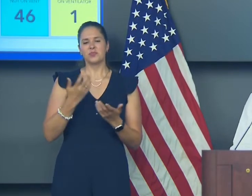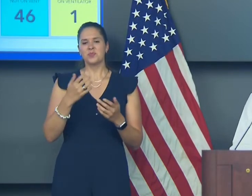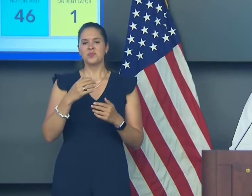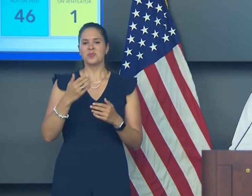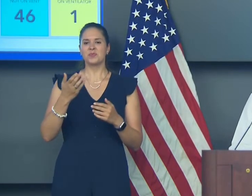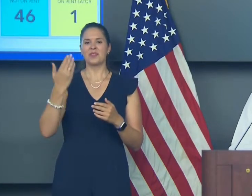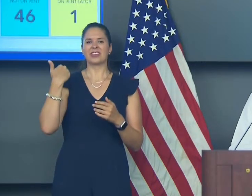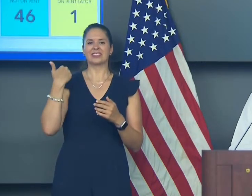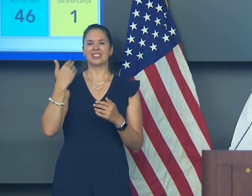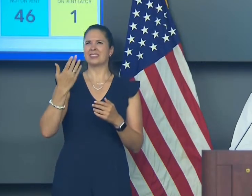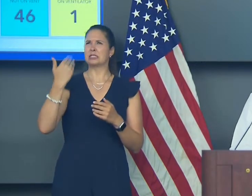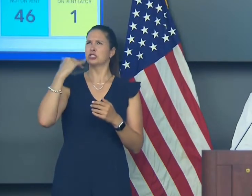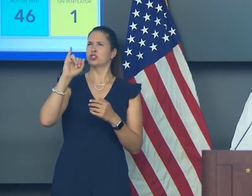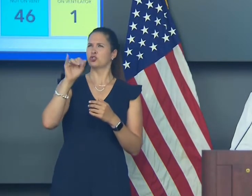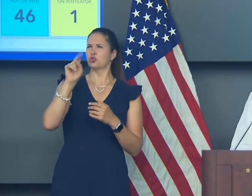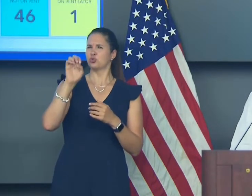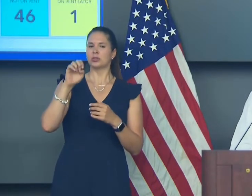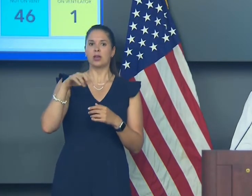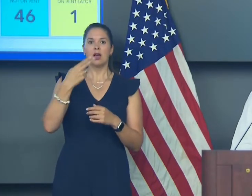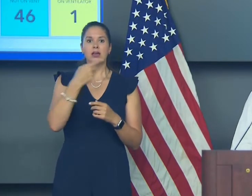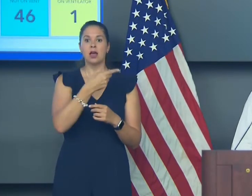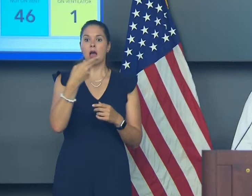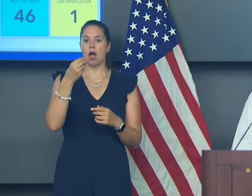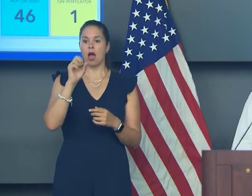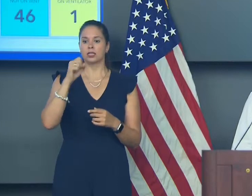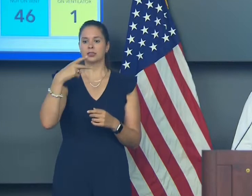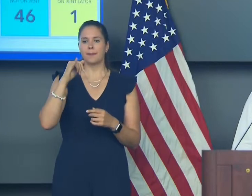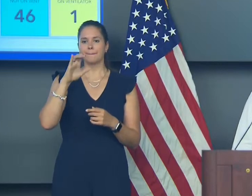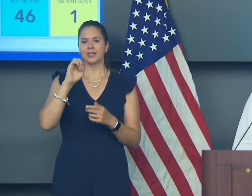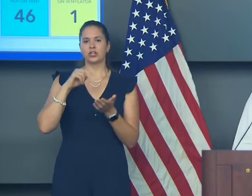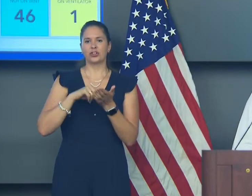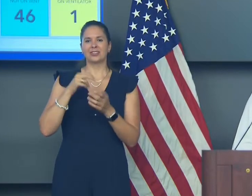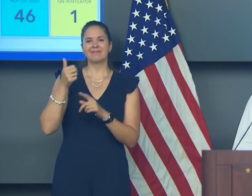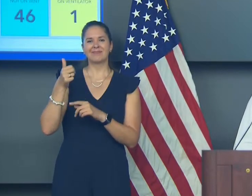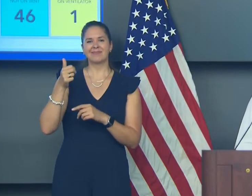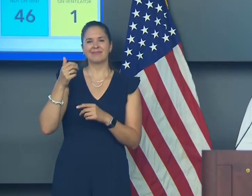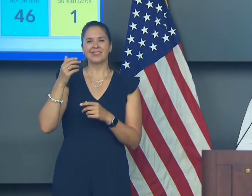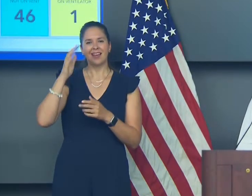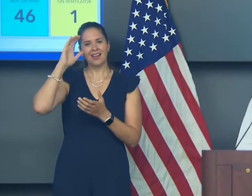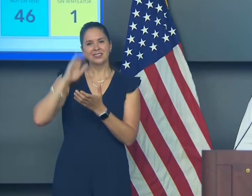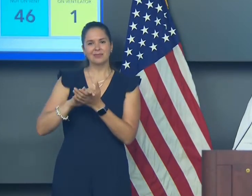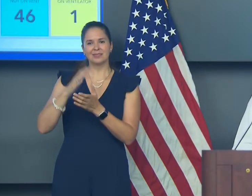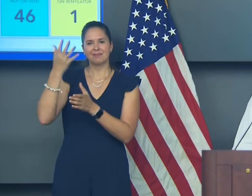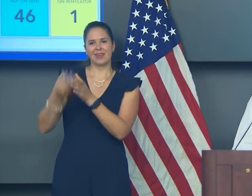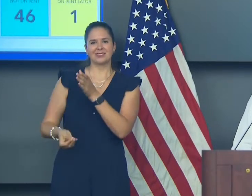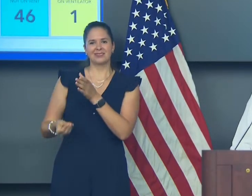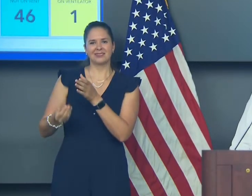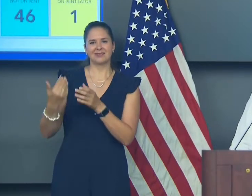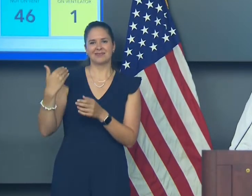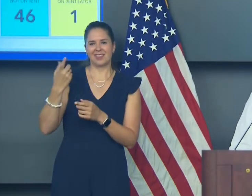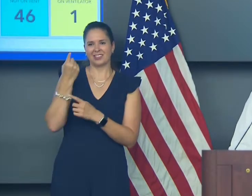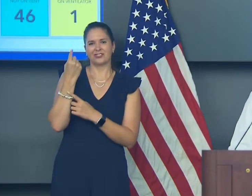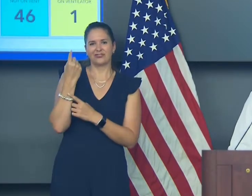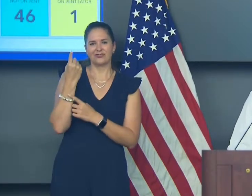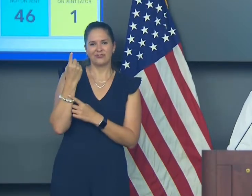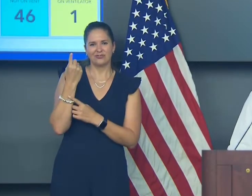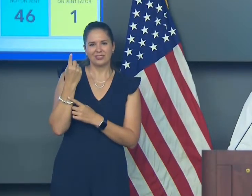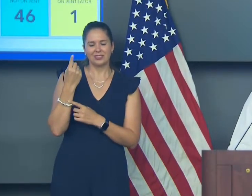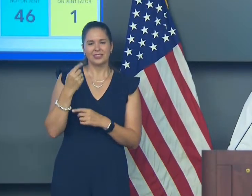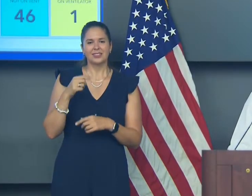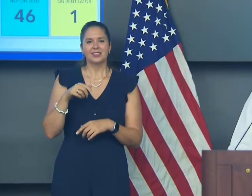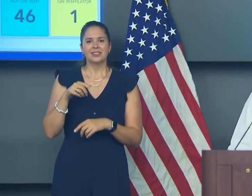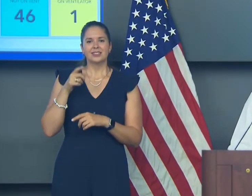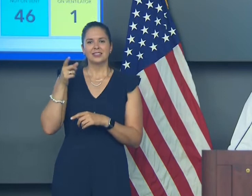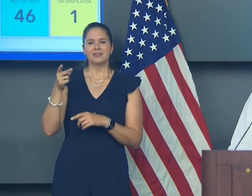Previously, that was back in June, she's a hospice nurse, and she lost her husband to COVID-19 last year.